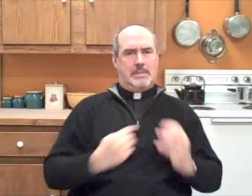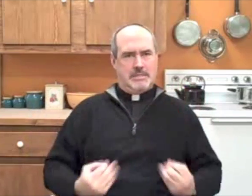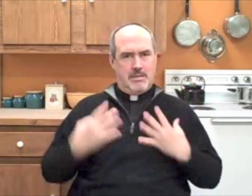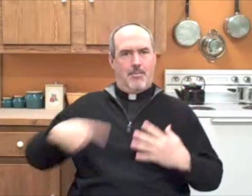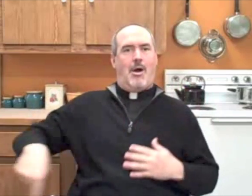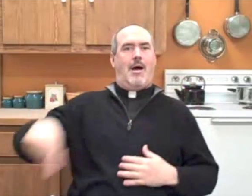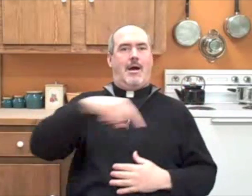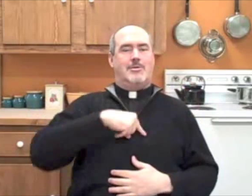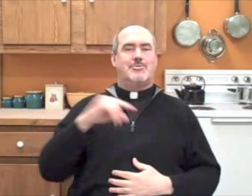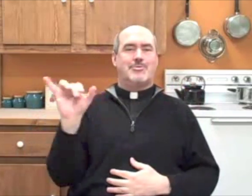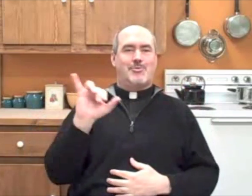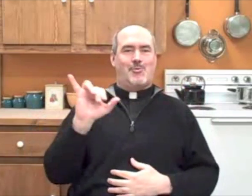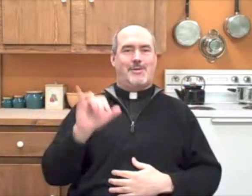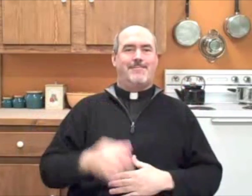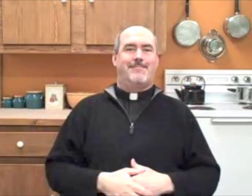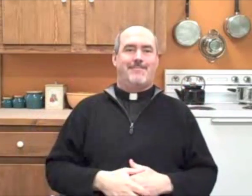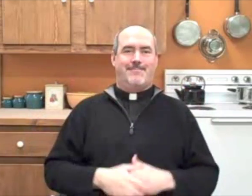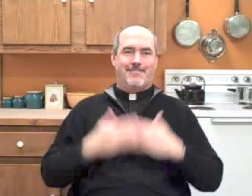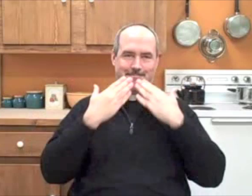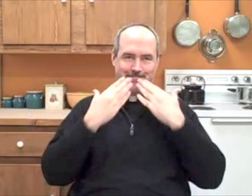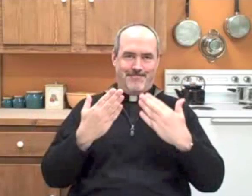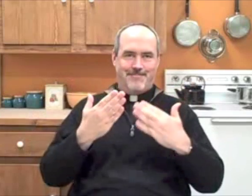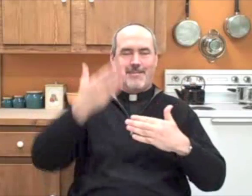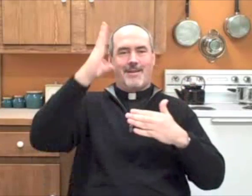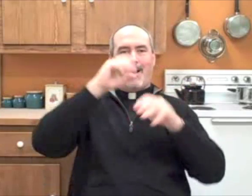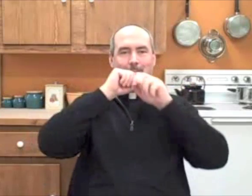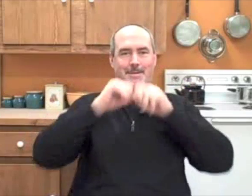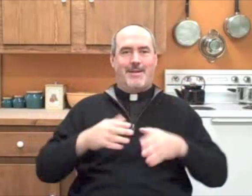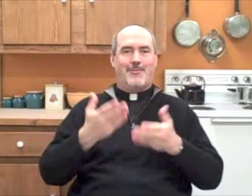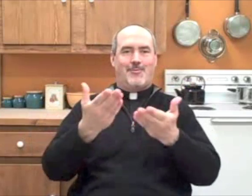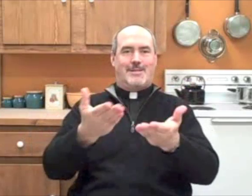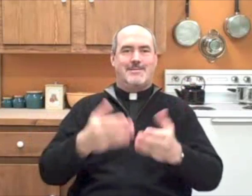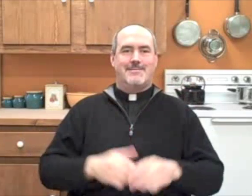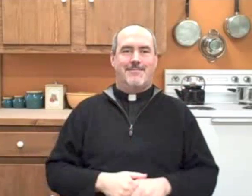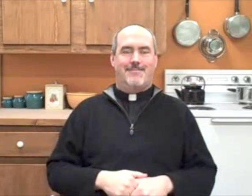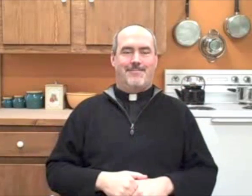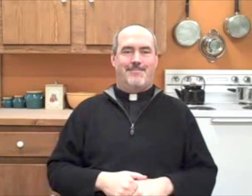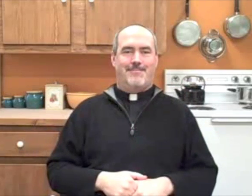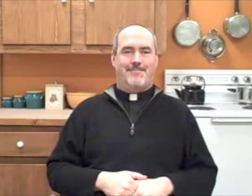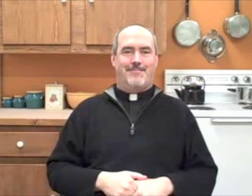people. And it's possible that her example inspires us as well. God bless you.